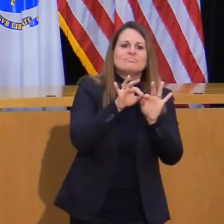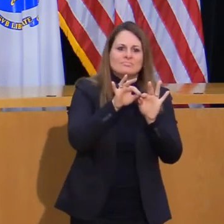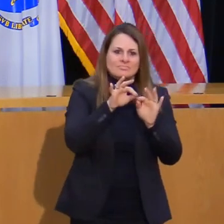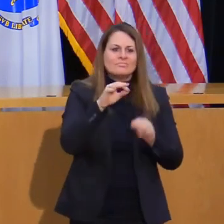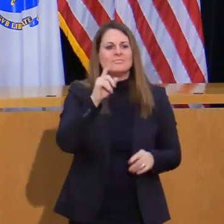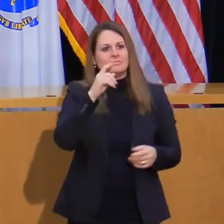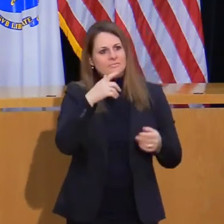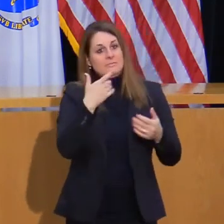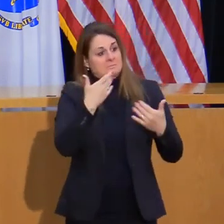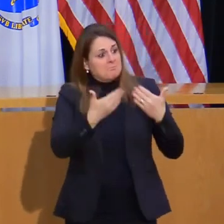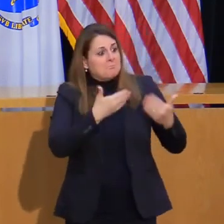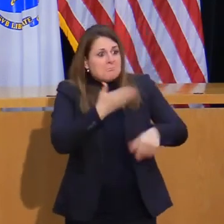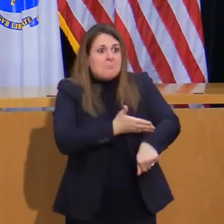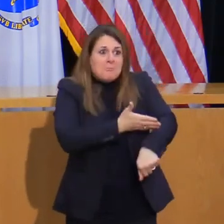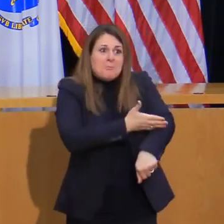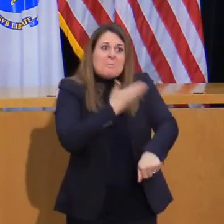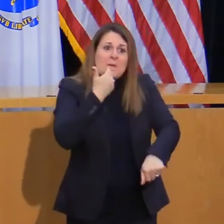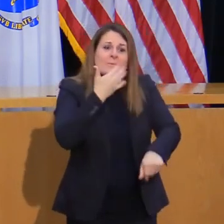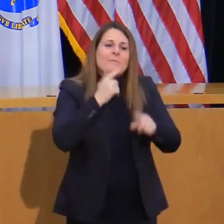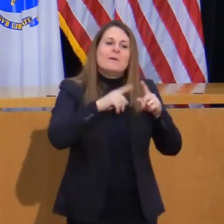these strategies and more.